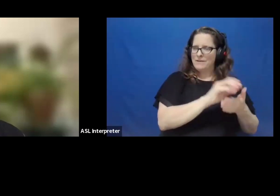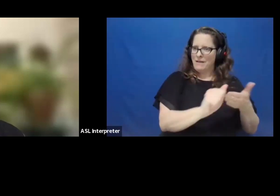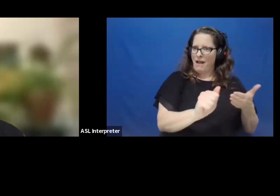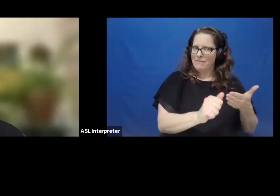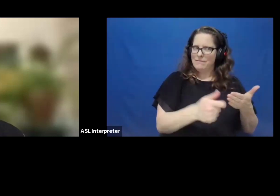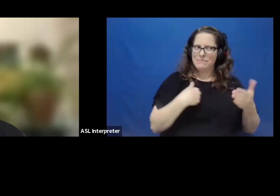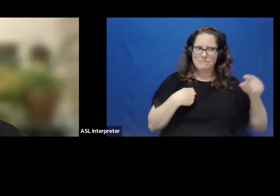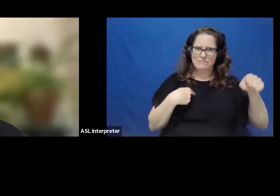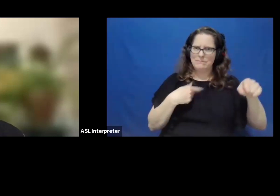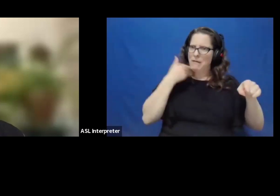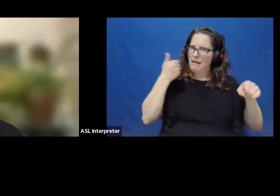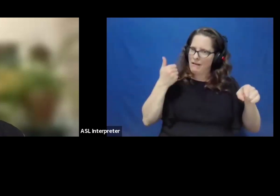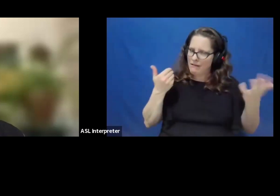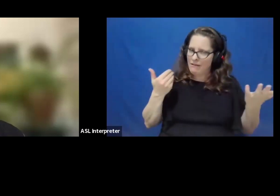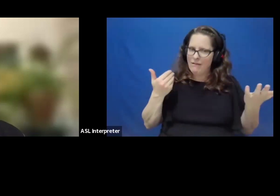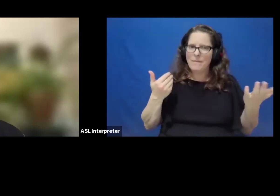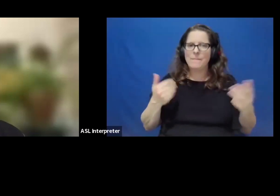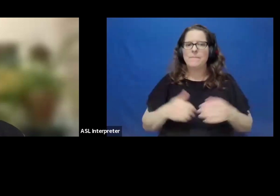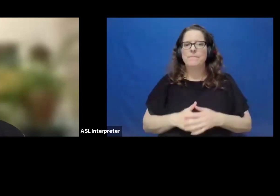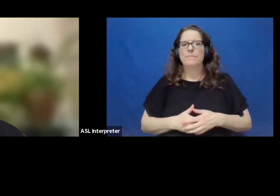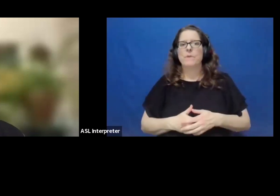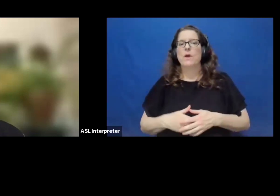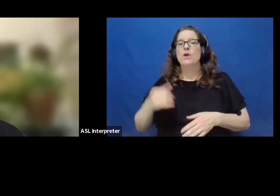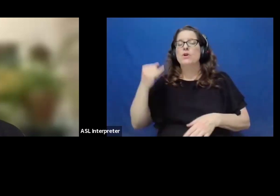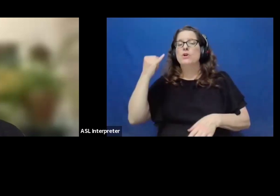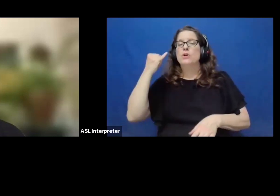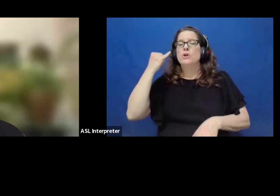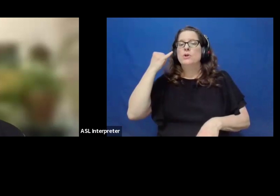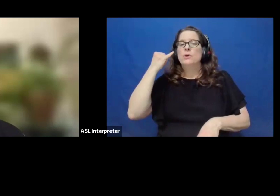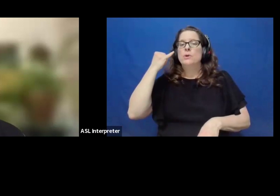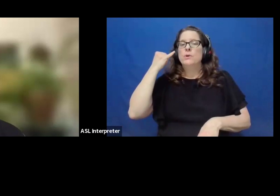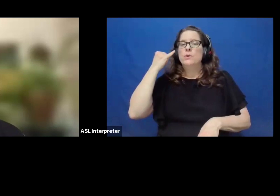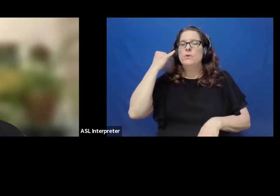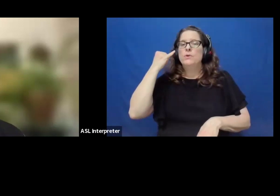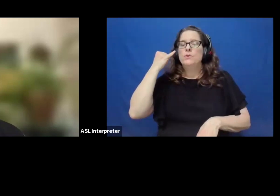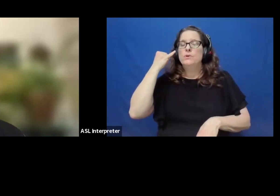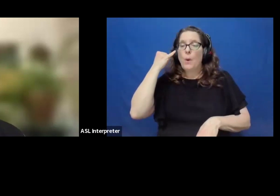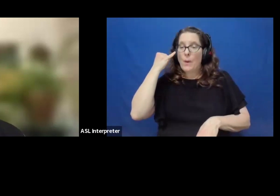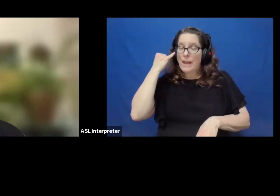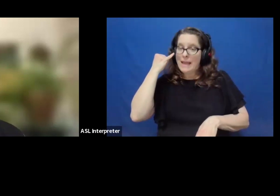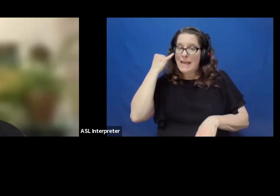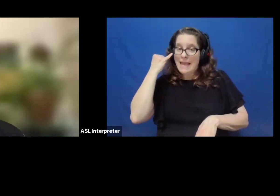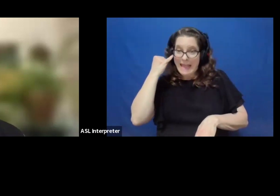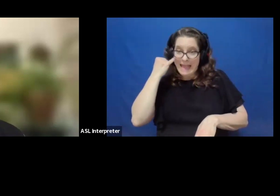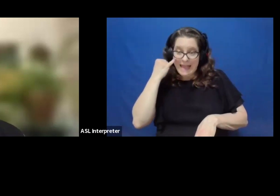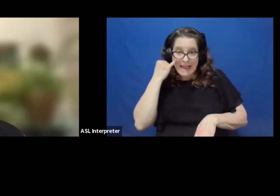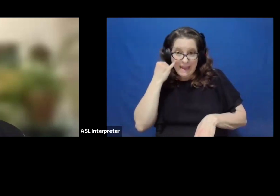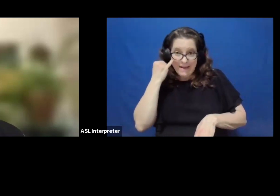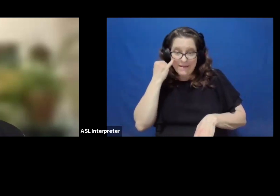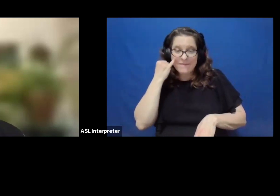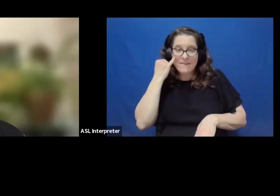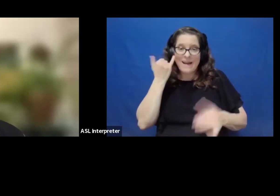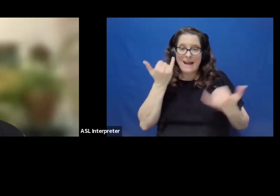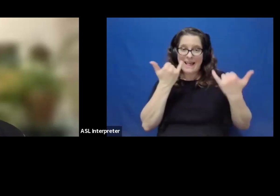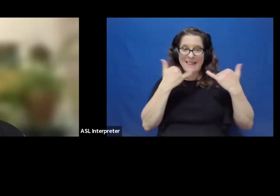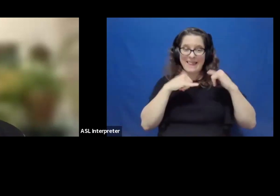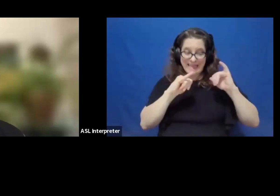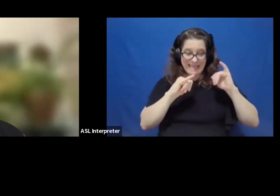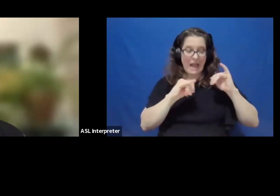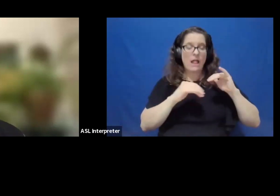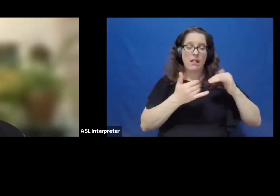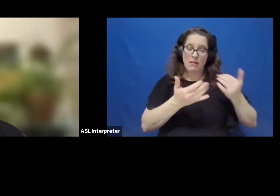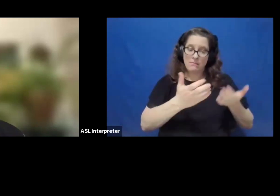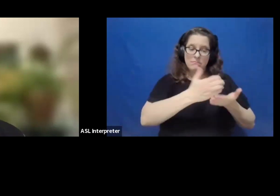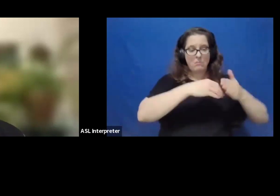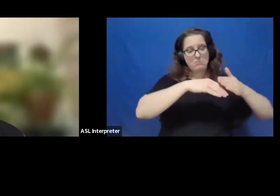$1,970 a month or less in gross wages, then they'll continue to get at least a little bit